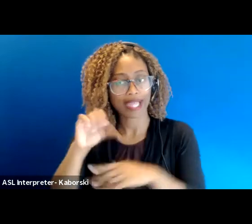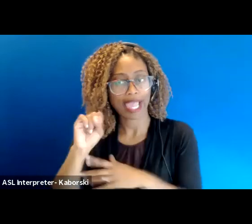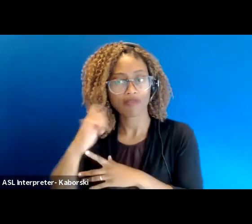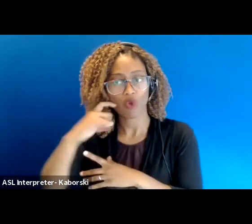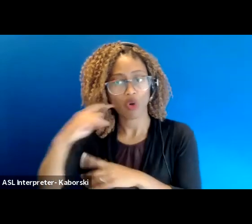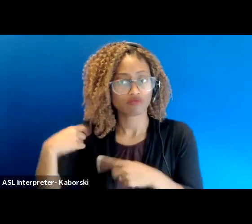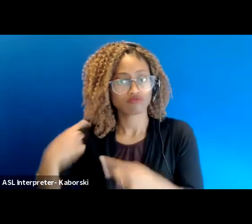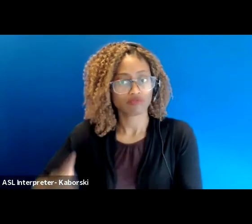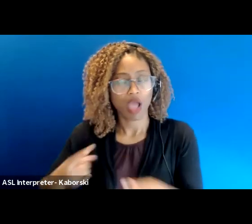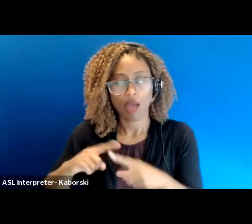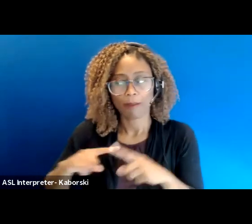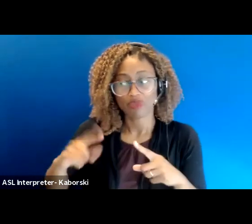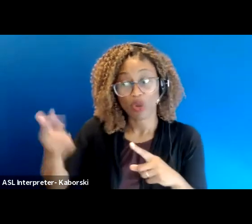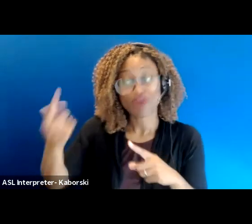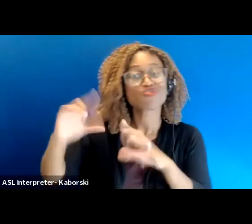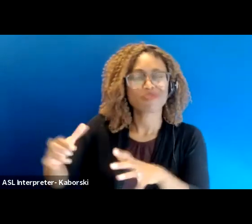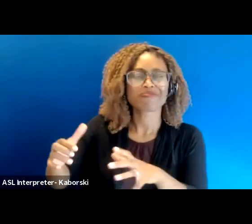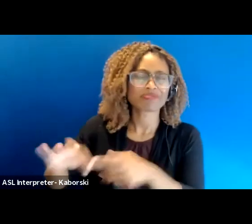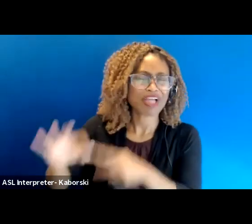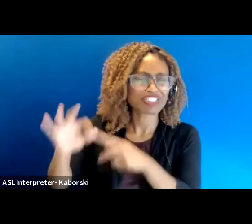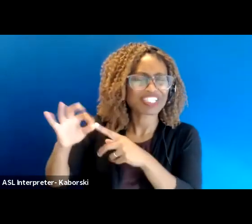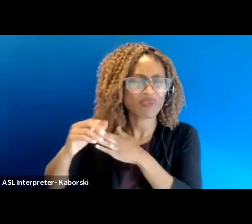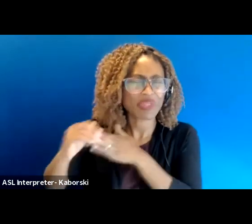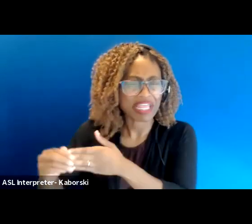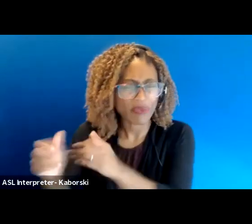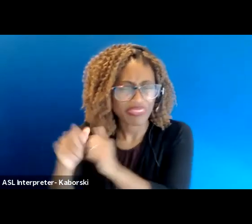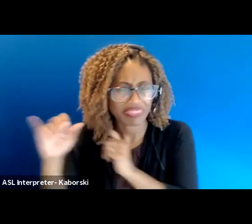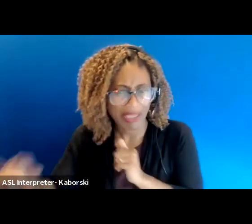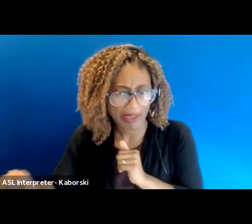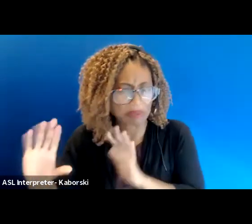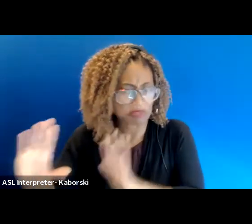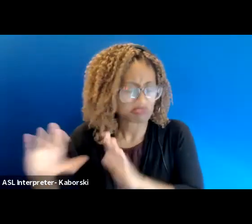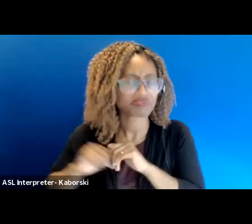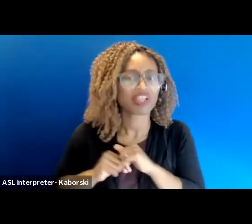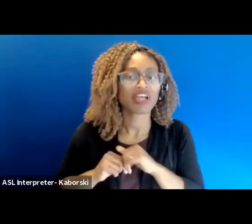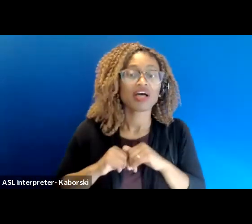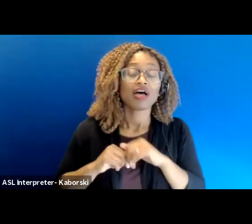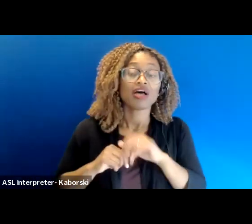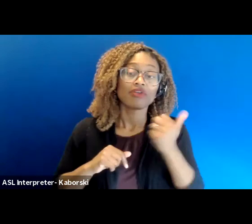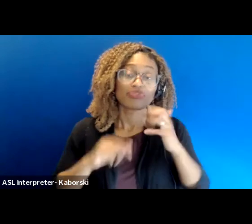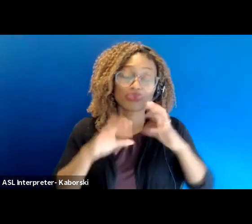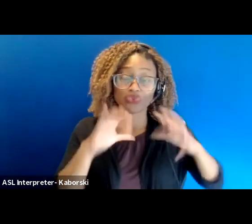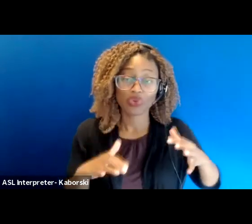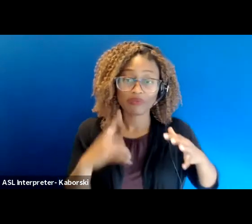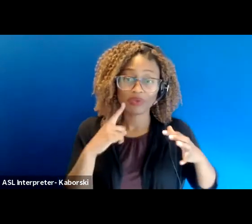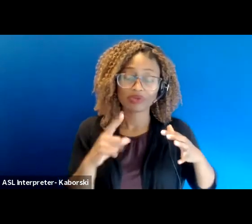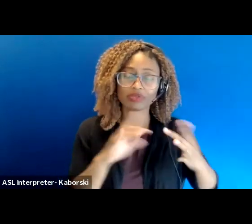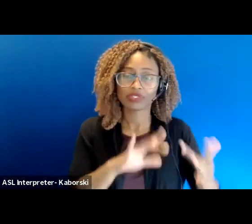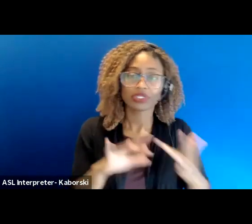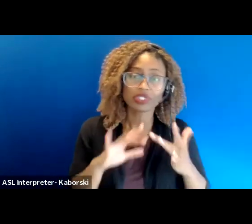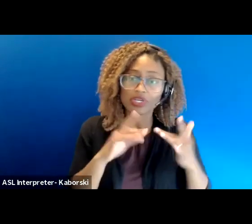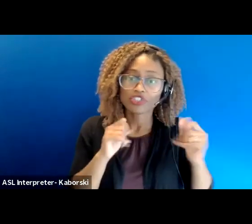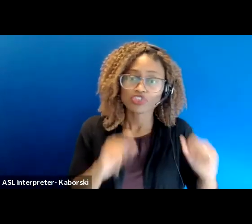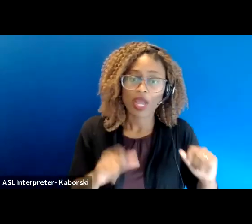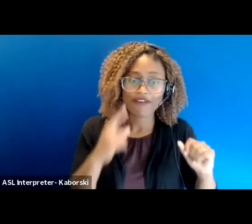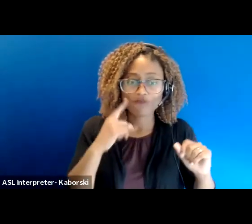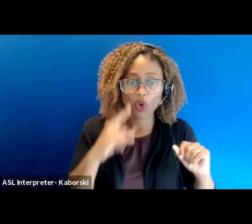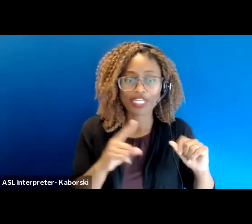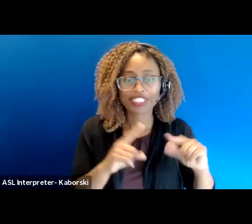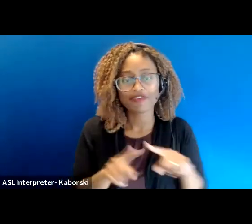So there was a group kind of going along with that, a group reaching out to